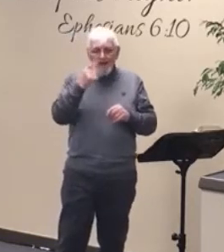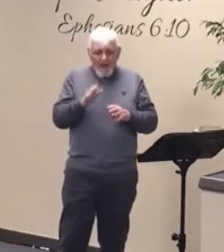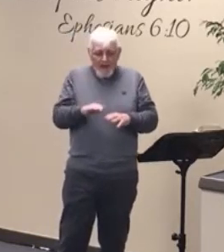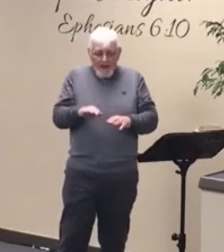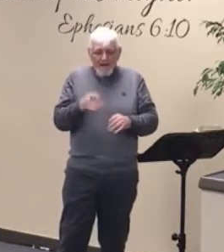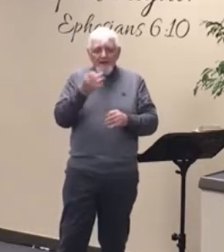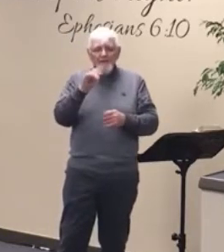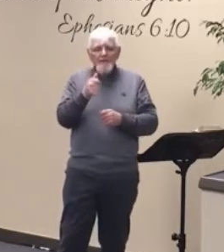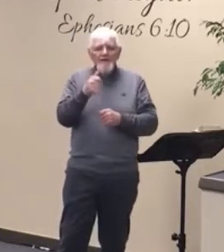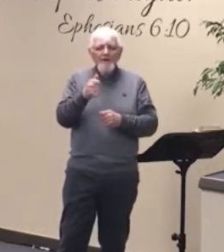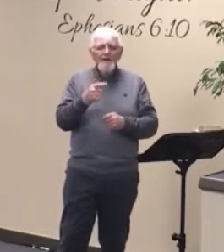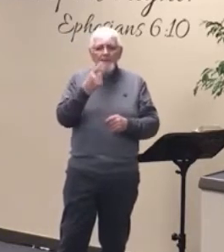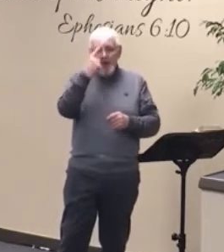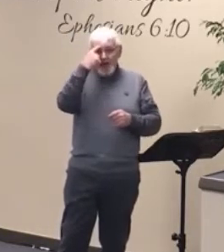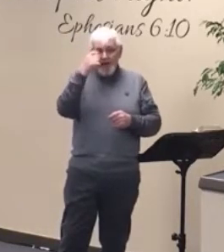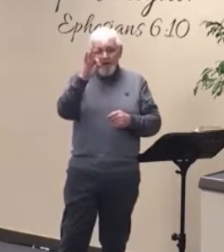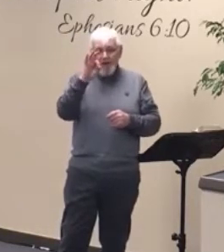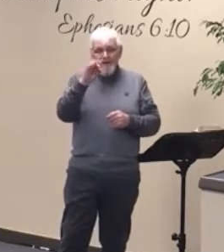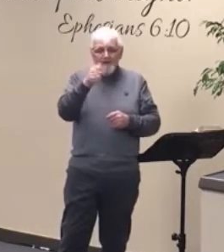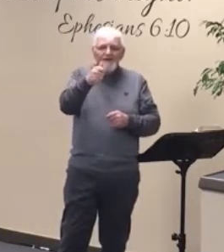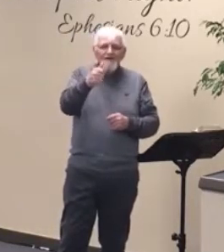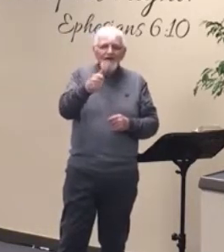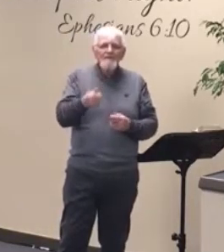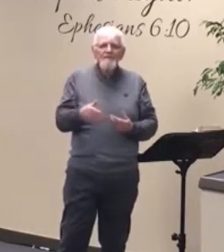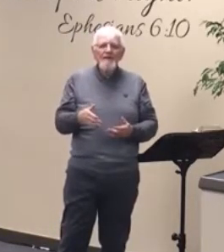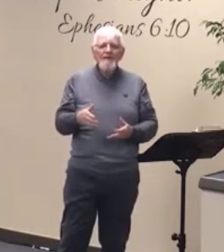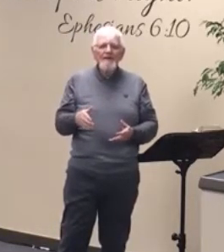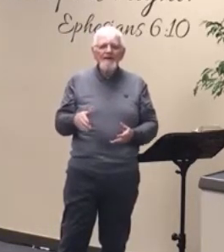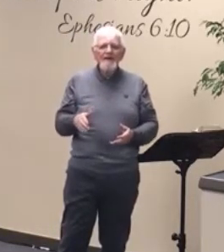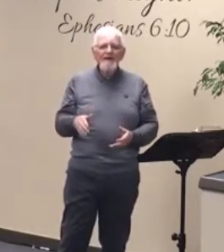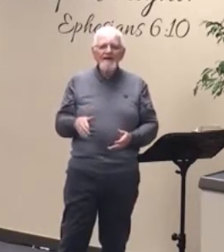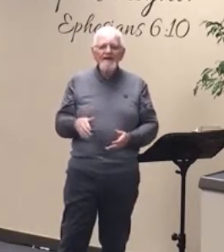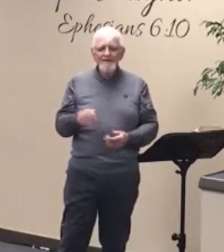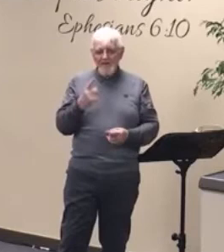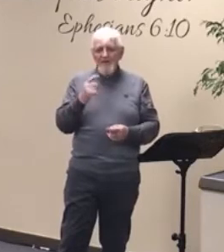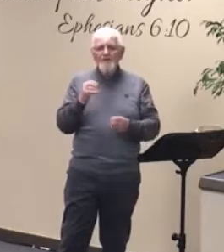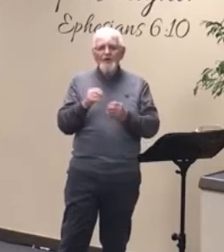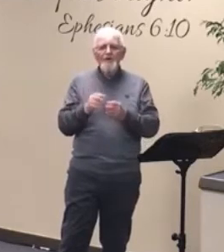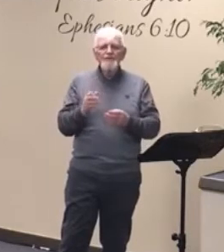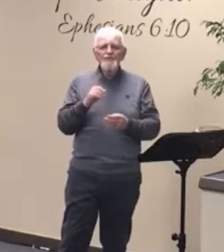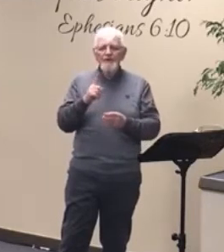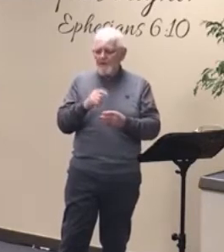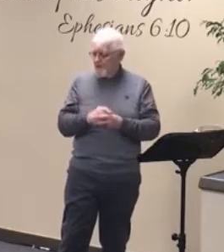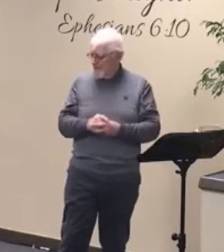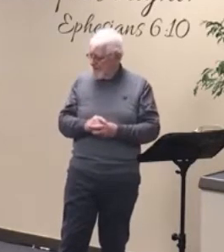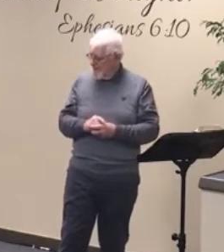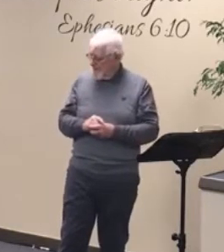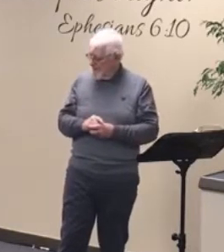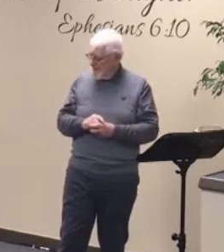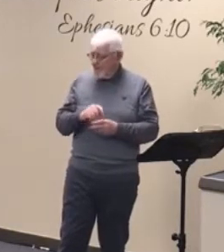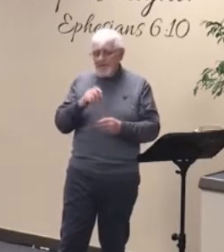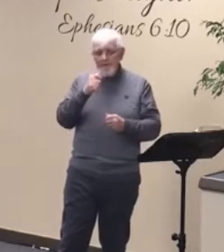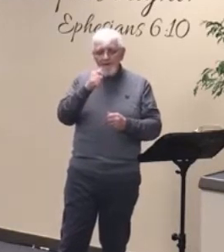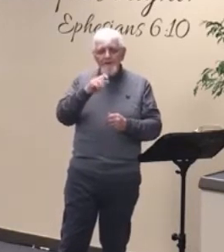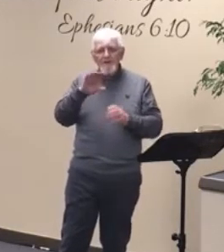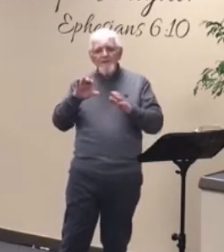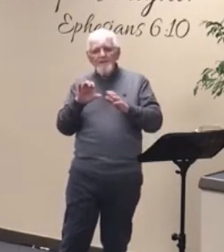yourself, but thinking of yourself less. I think that's far closer to the truth. Putting yourself in the back seat, putting